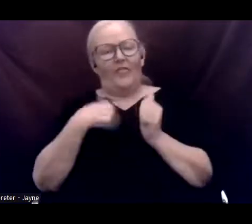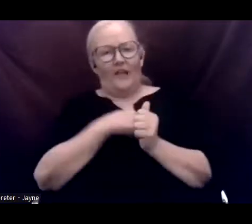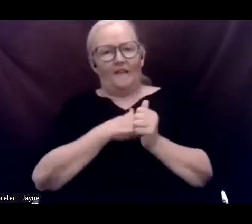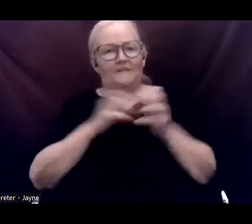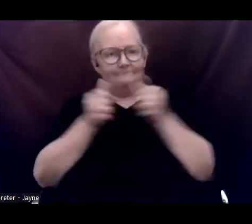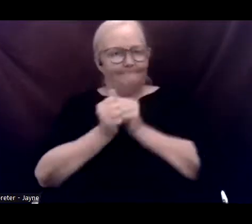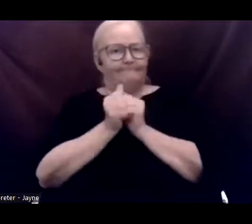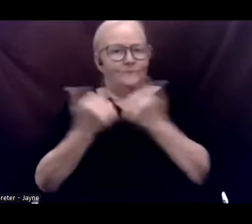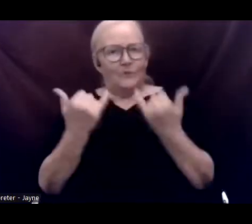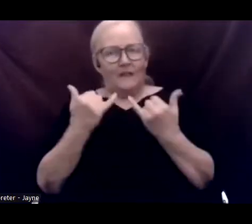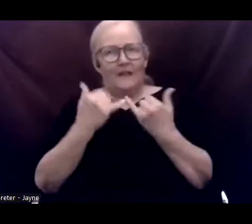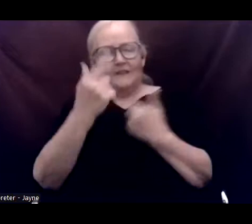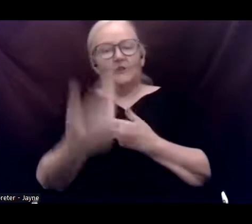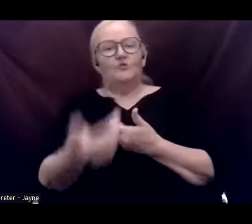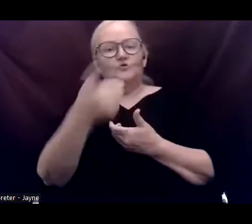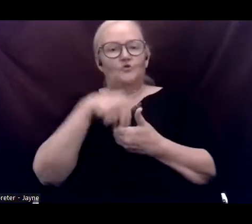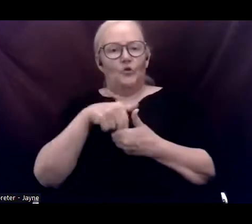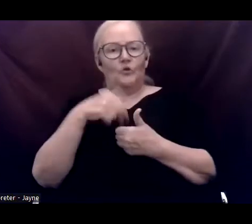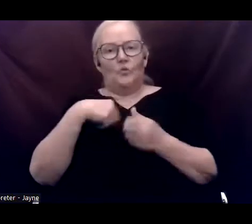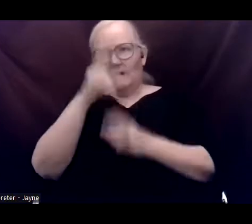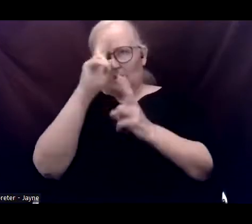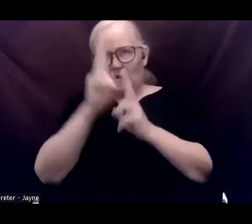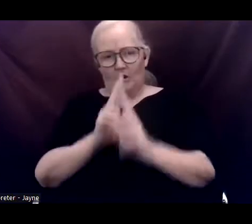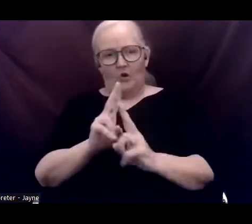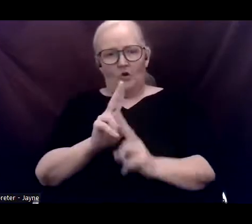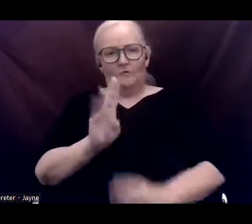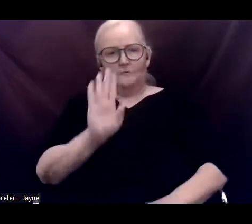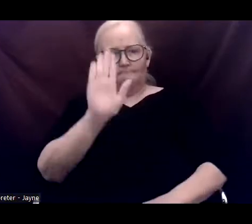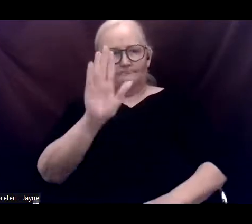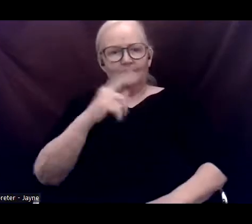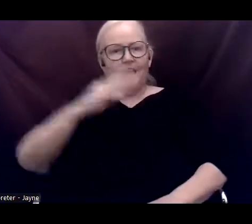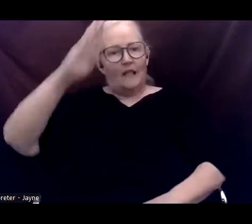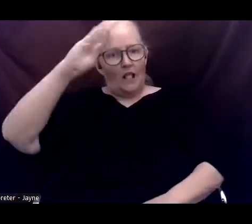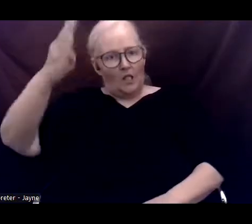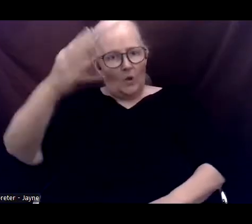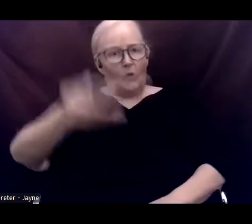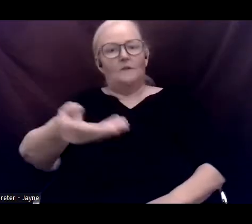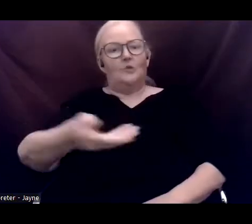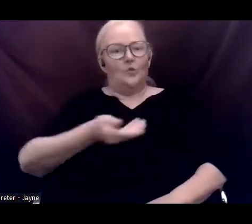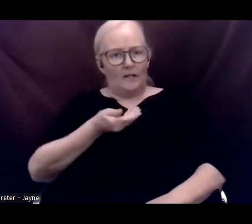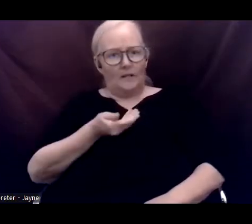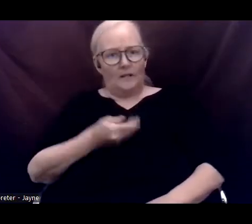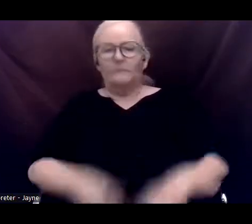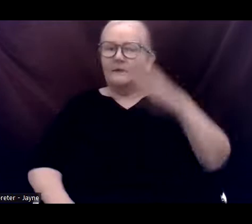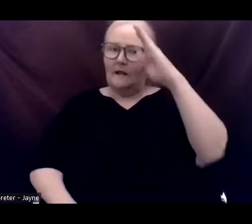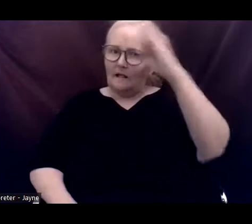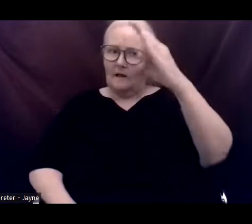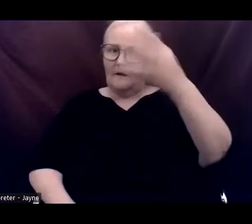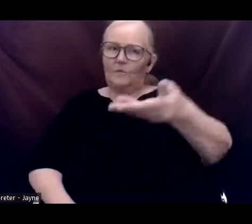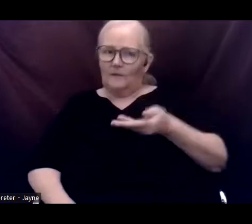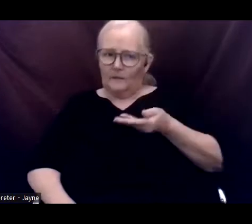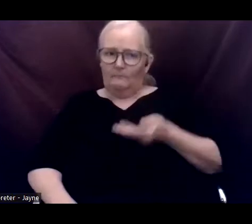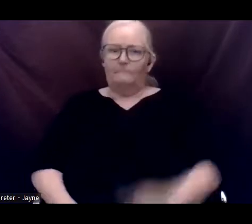today. Join us as we honor the way. We bid you hail and welcome.